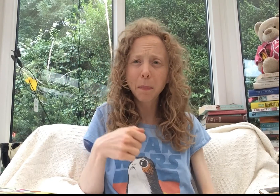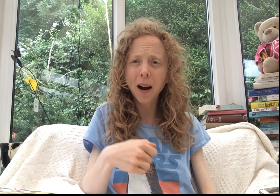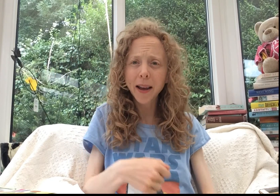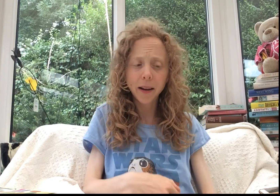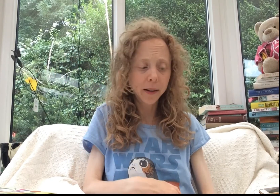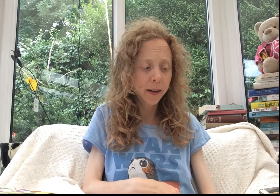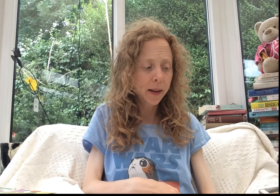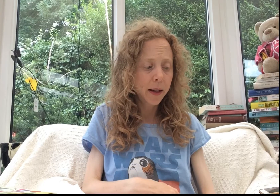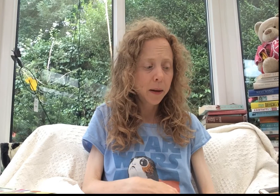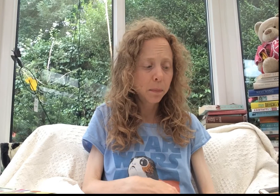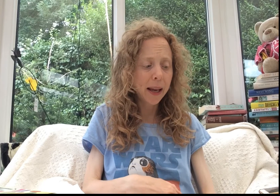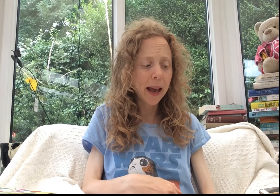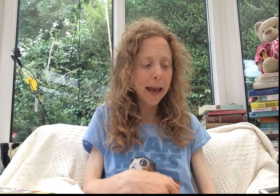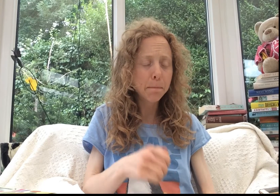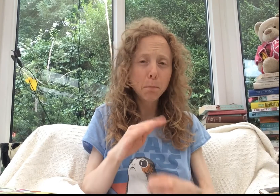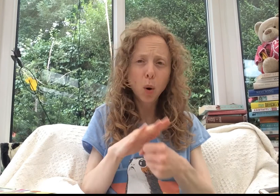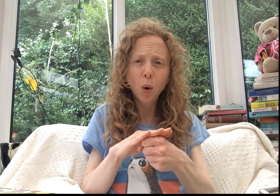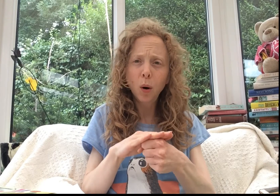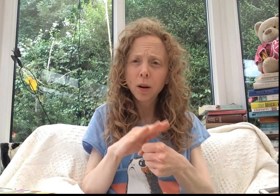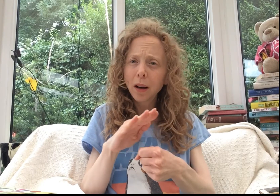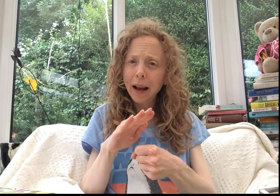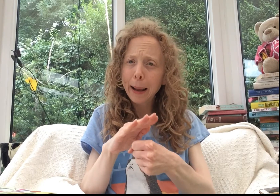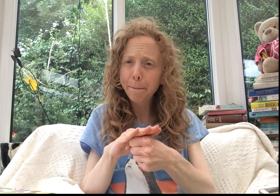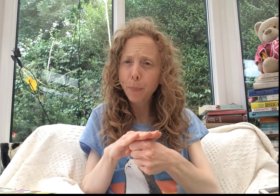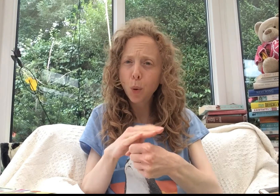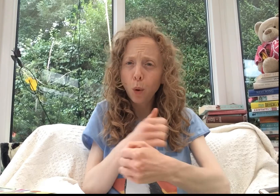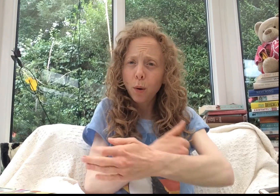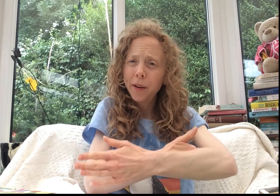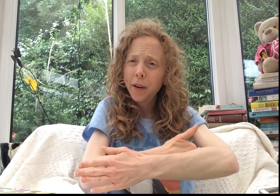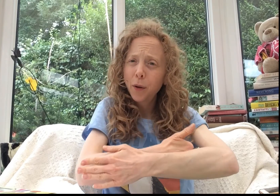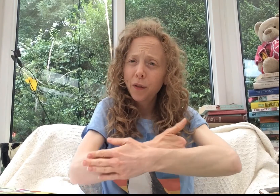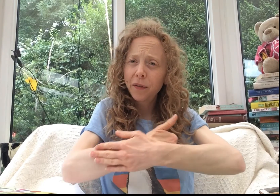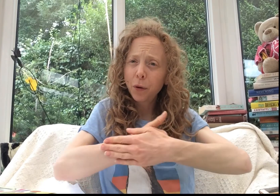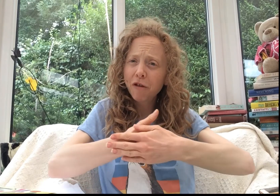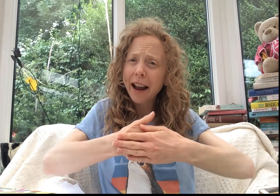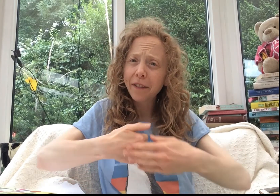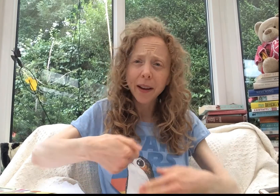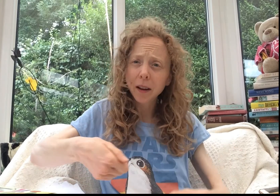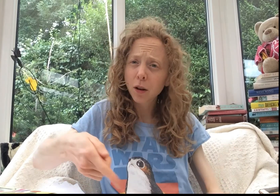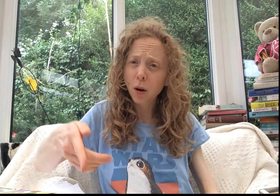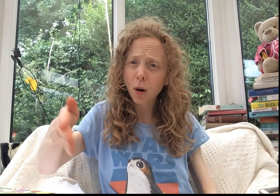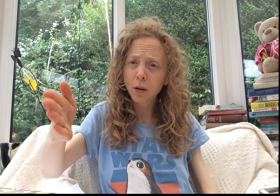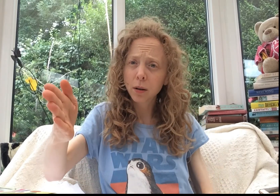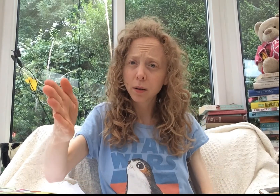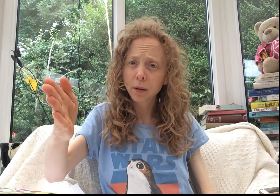Maya became more and more forever